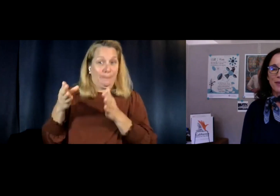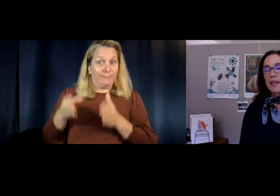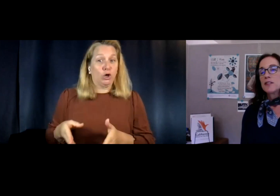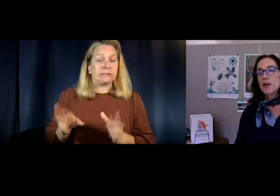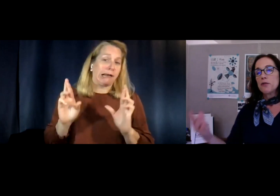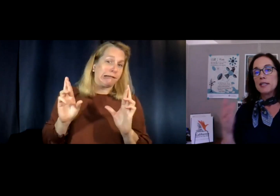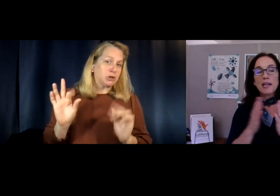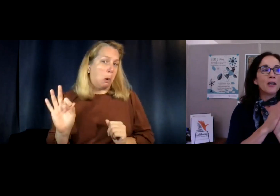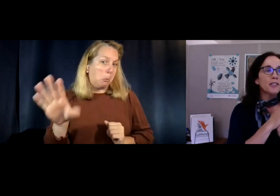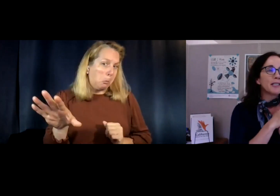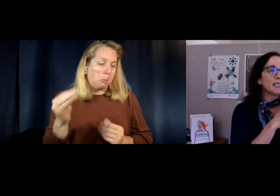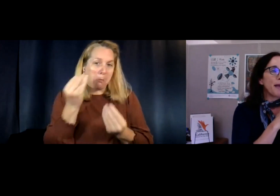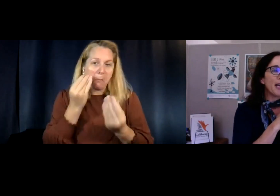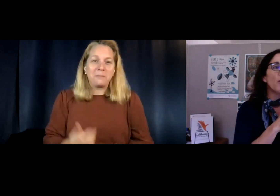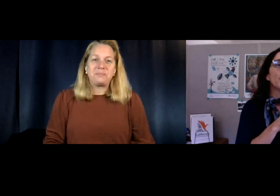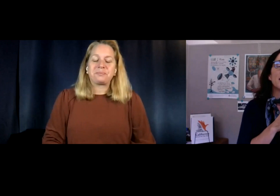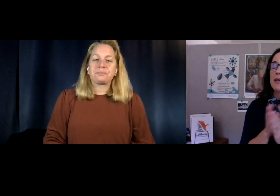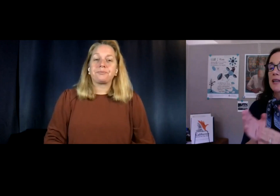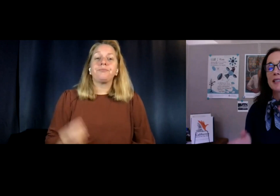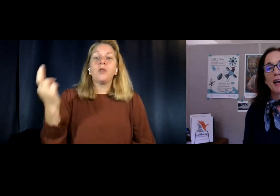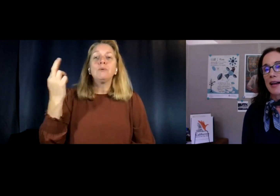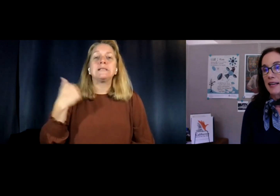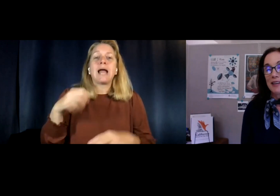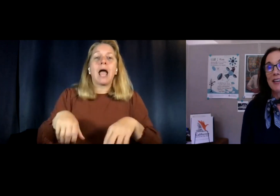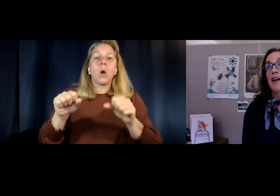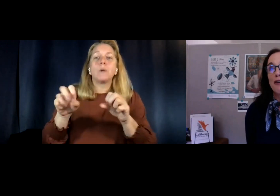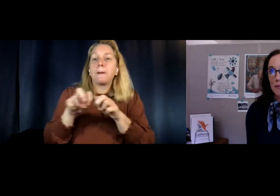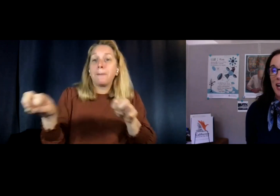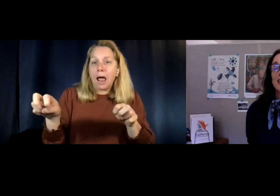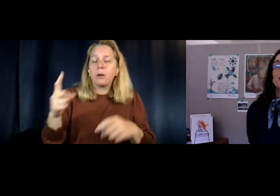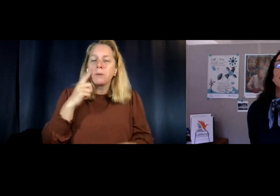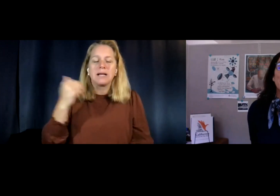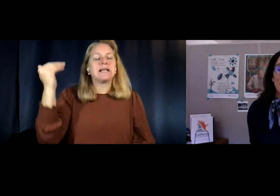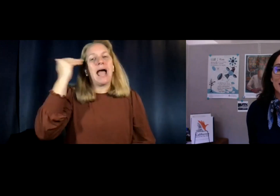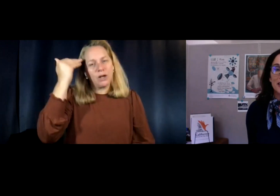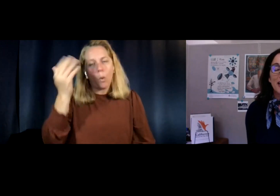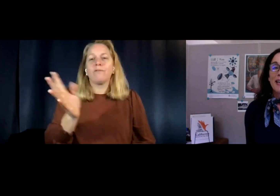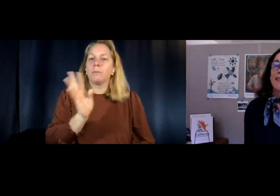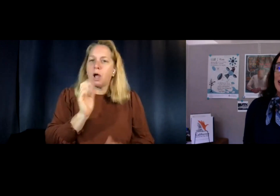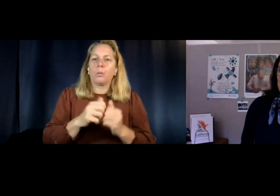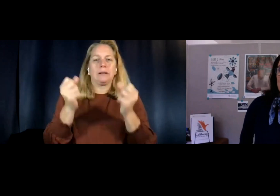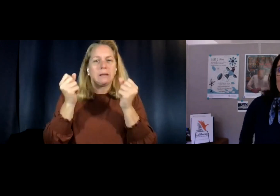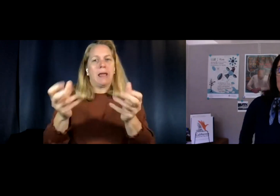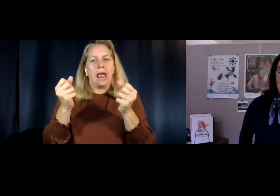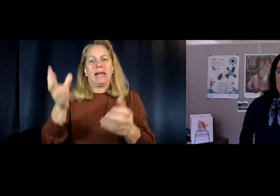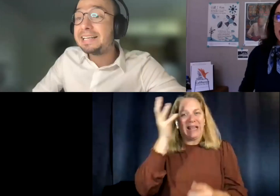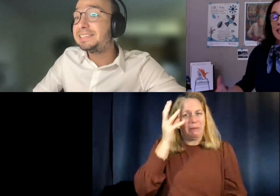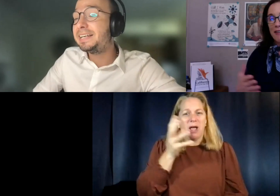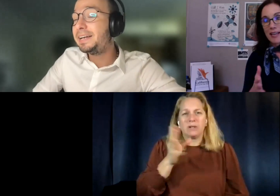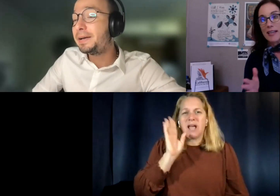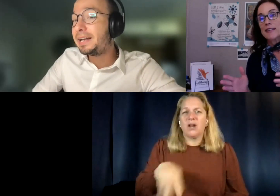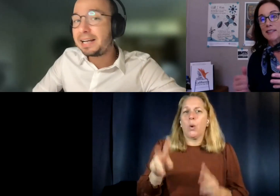there. So the reason I hosted this panel was because I know from talking to many parents that it can be really